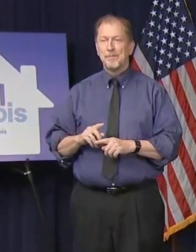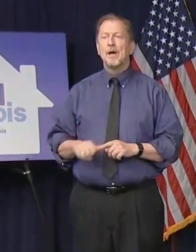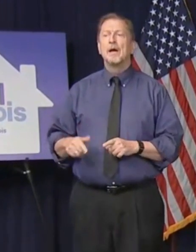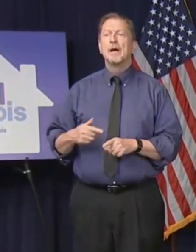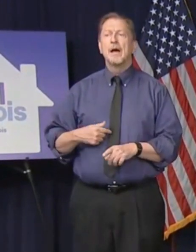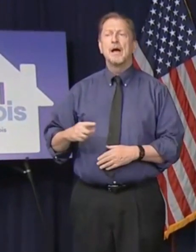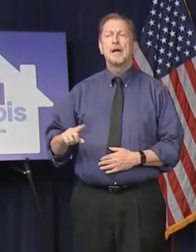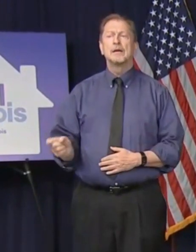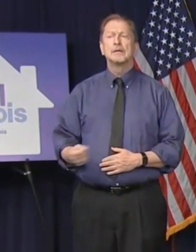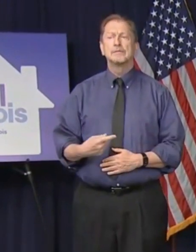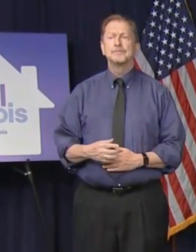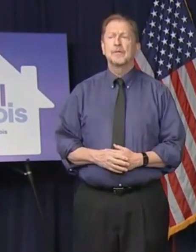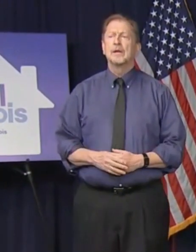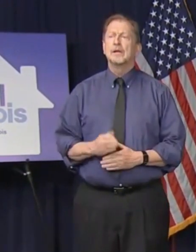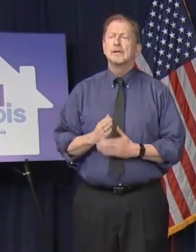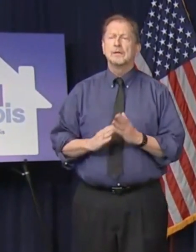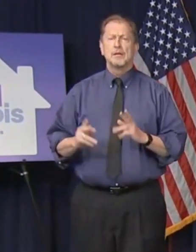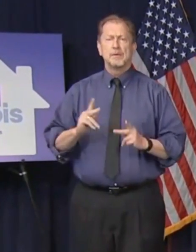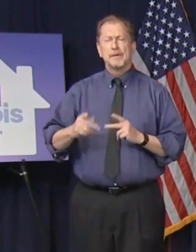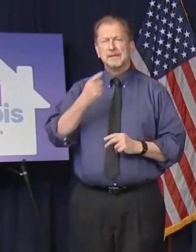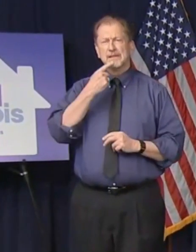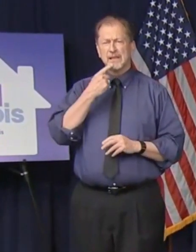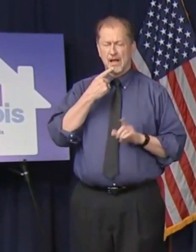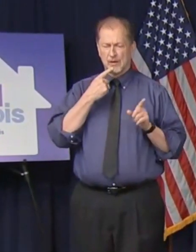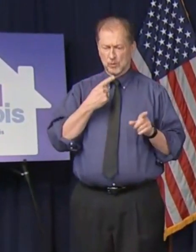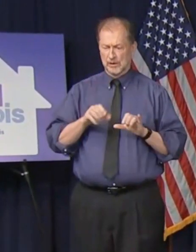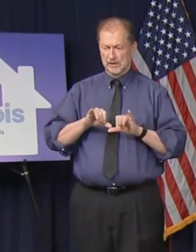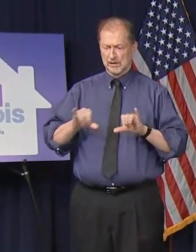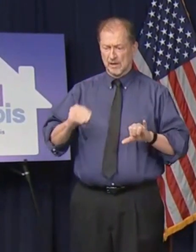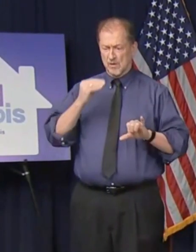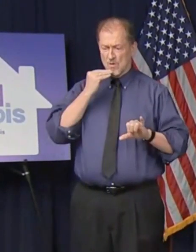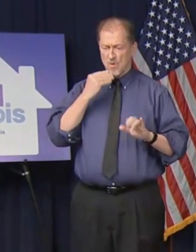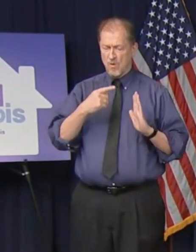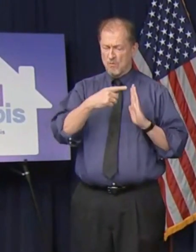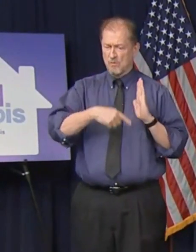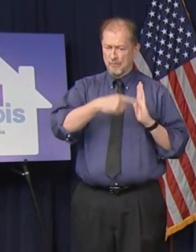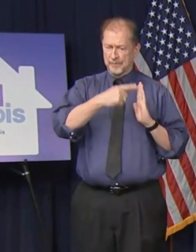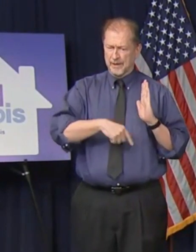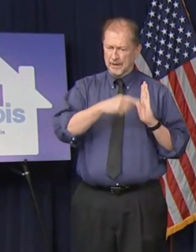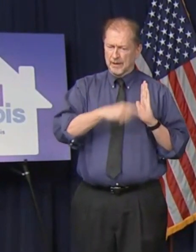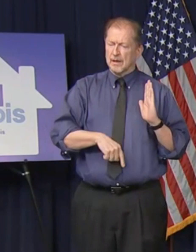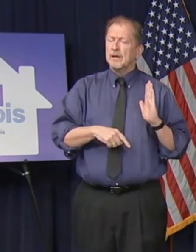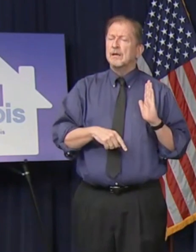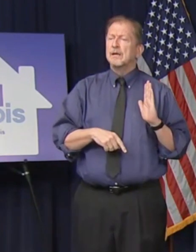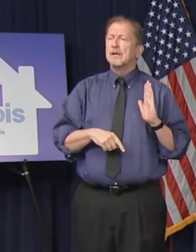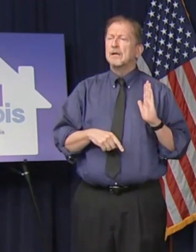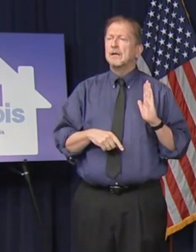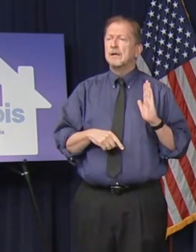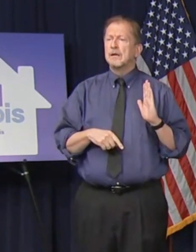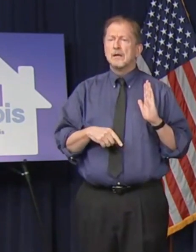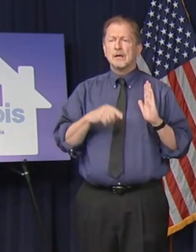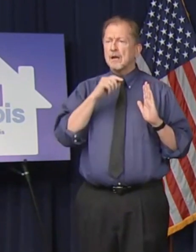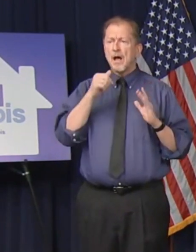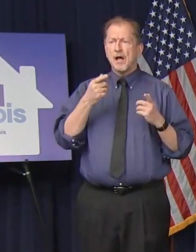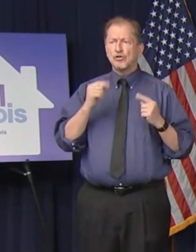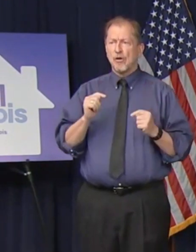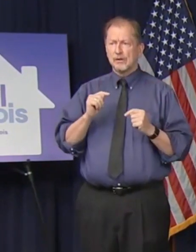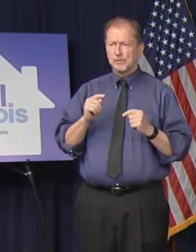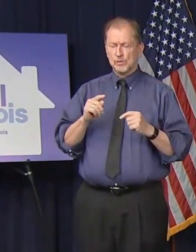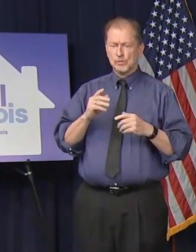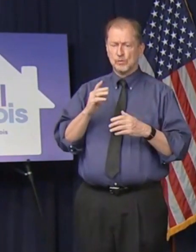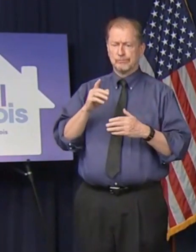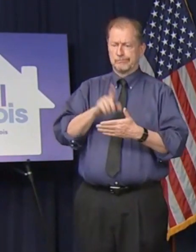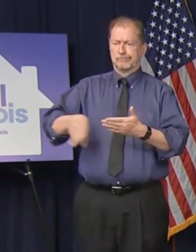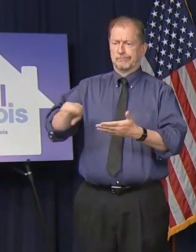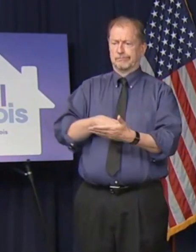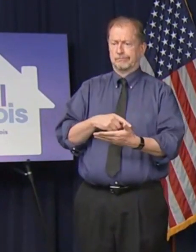The argument has been made regarding the stay-at-home order that the intention or the goal was not to eliminate COVID-19 by April 30th. That was